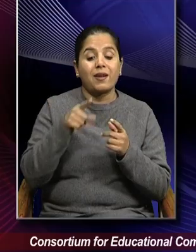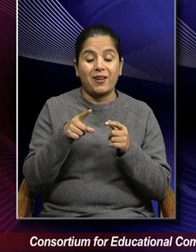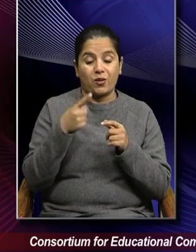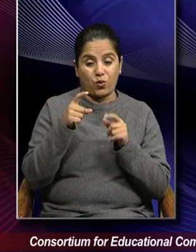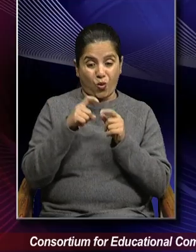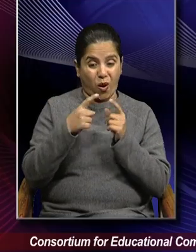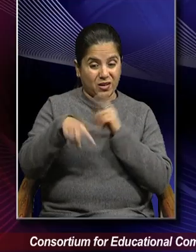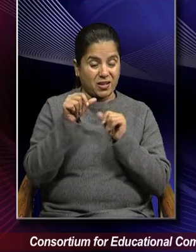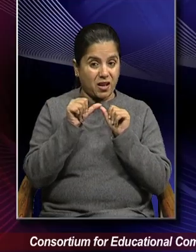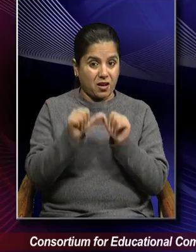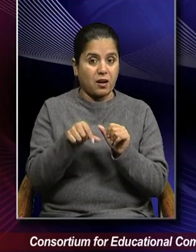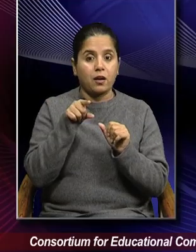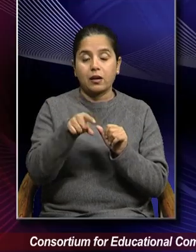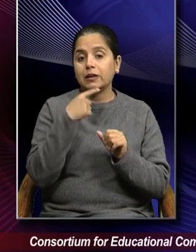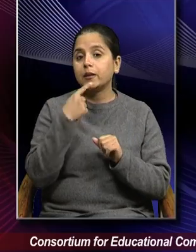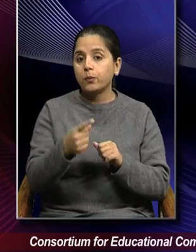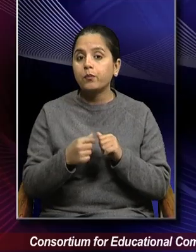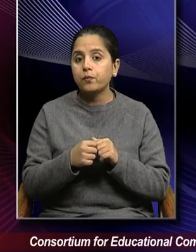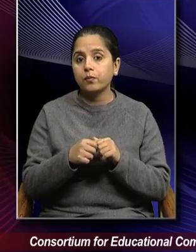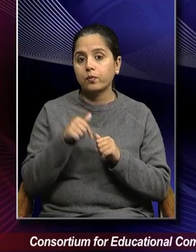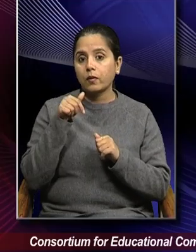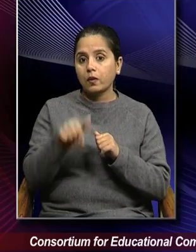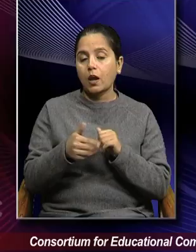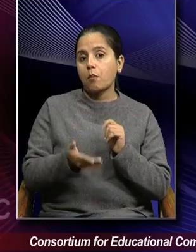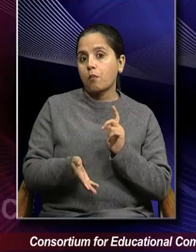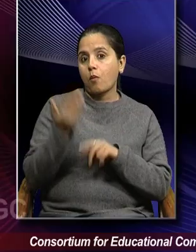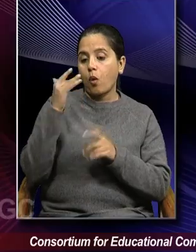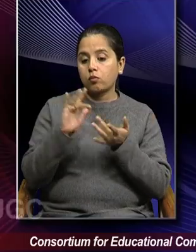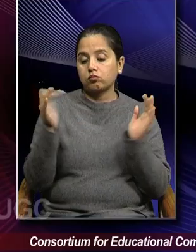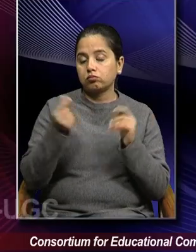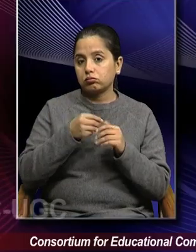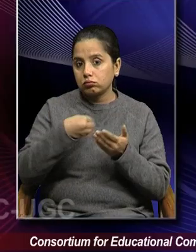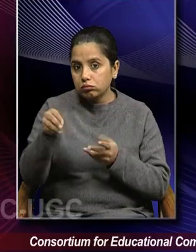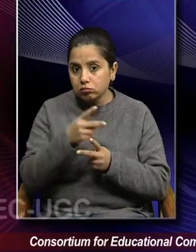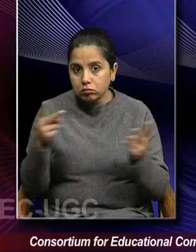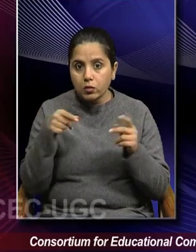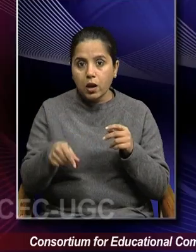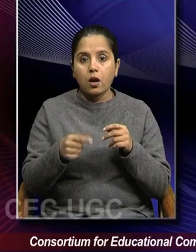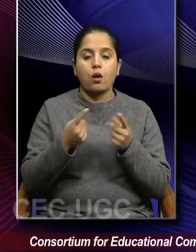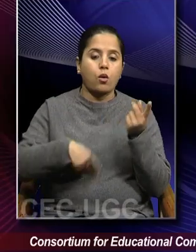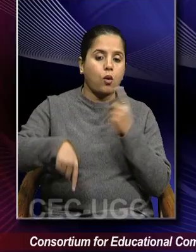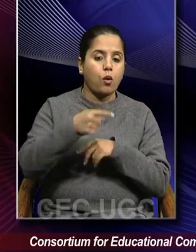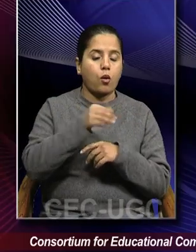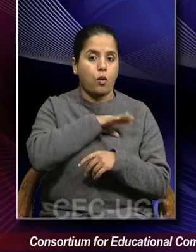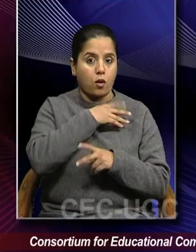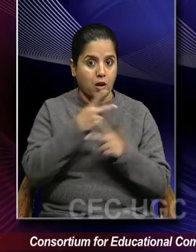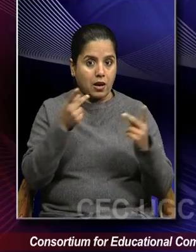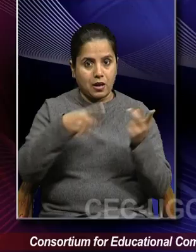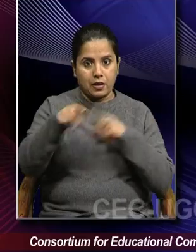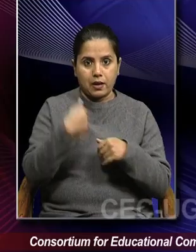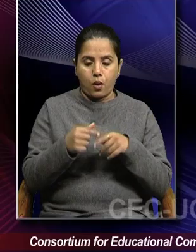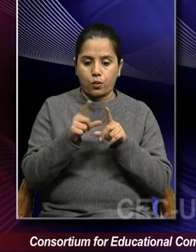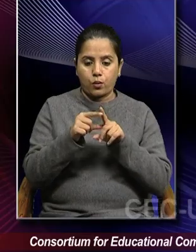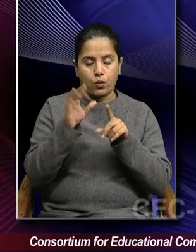this question is that rising digital payments and cost of cash management. We all understand that when we are maintaining